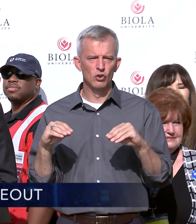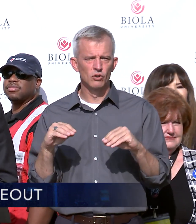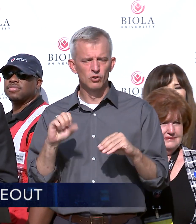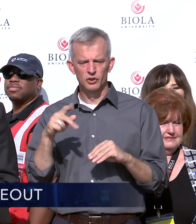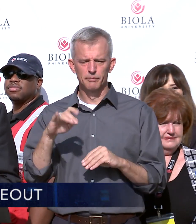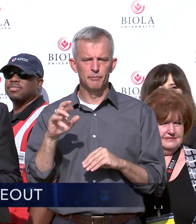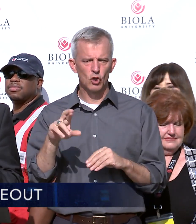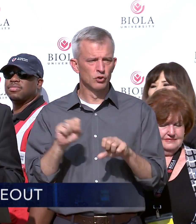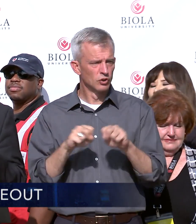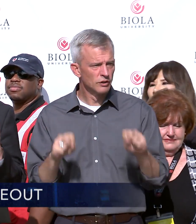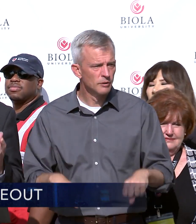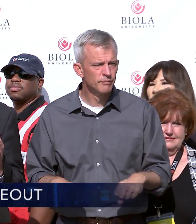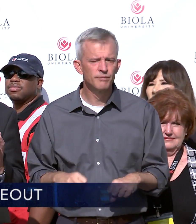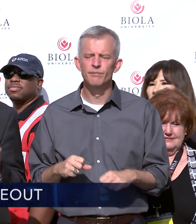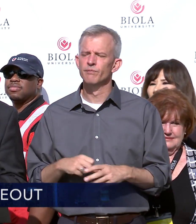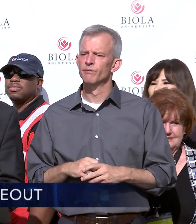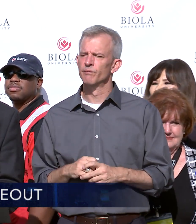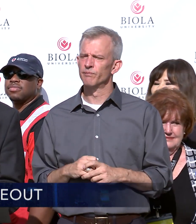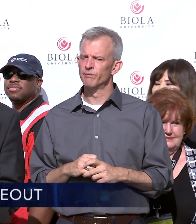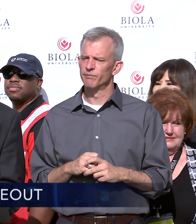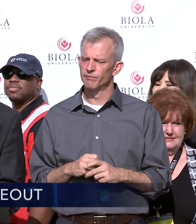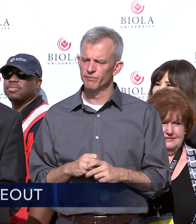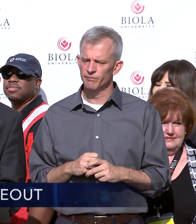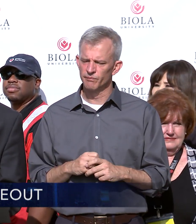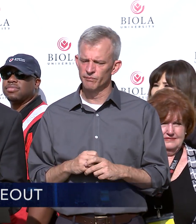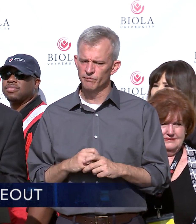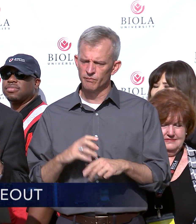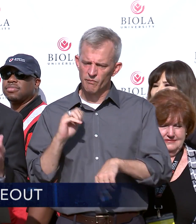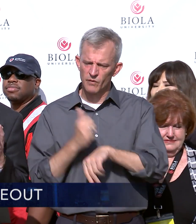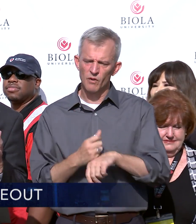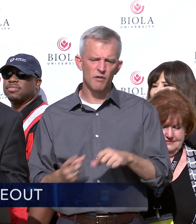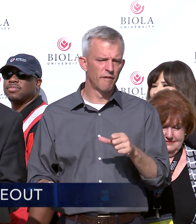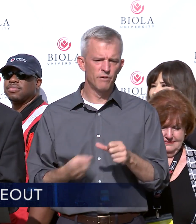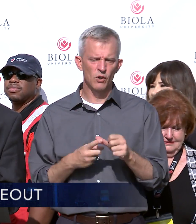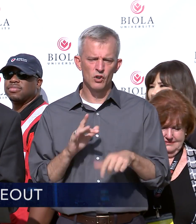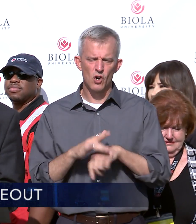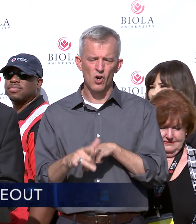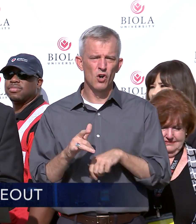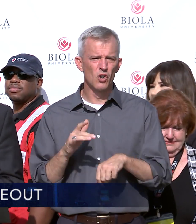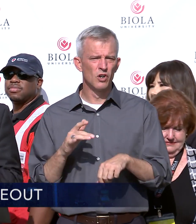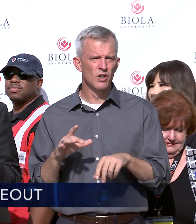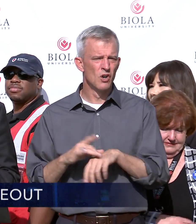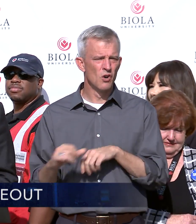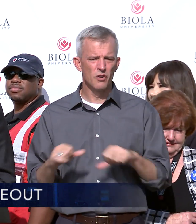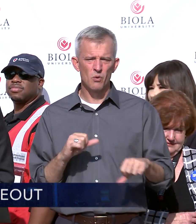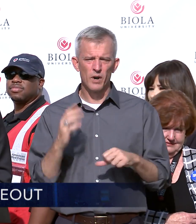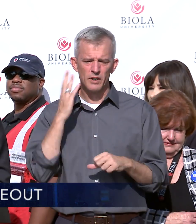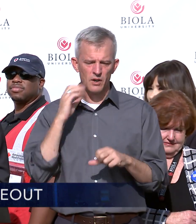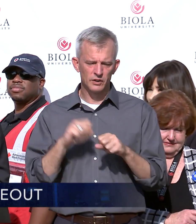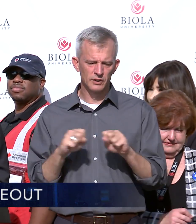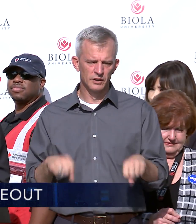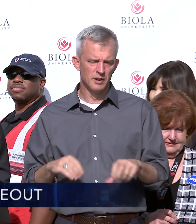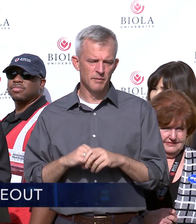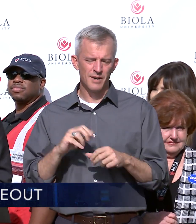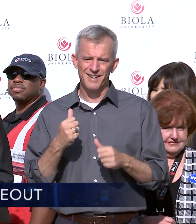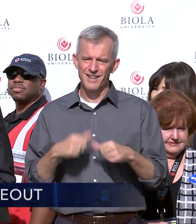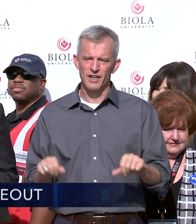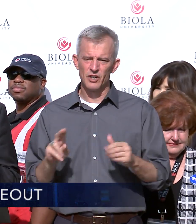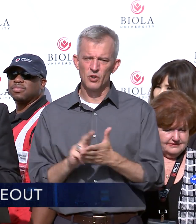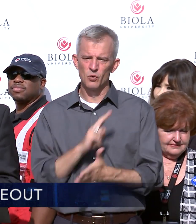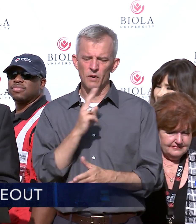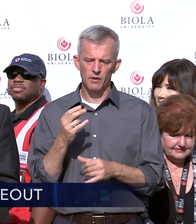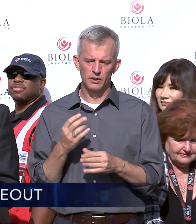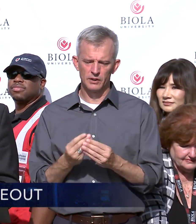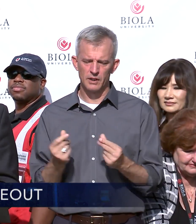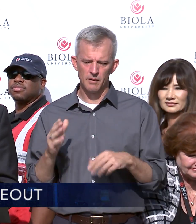not only installing the first early earthquake awareness system on any university campus in the country, which will